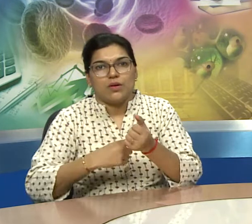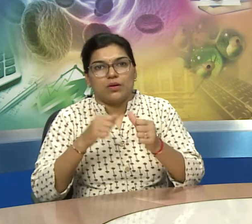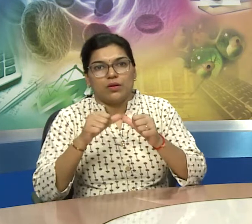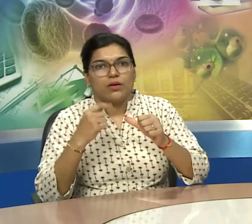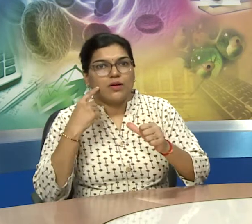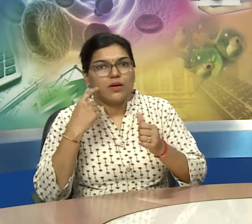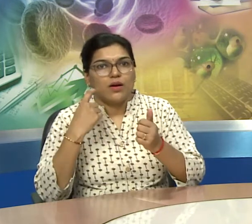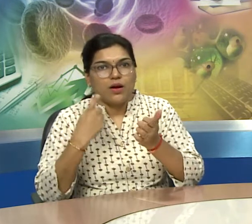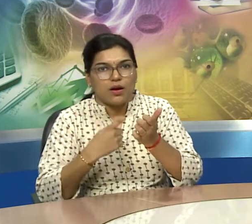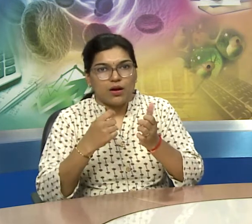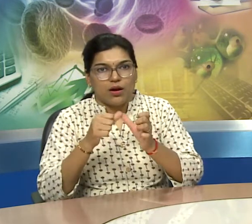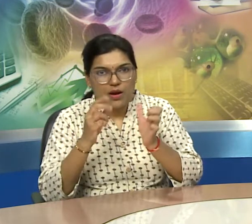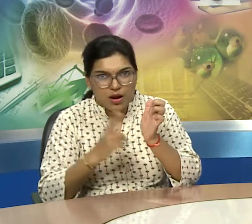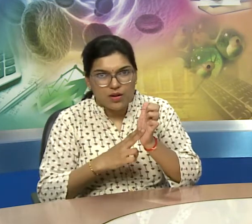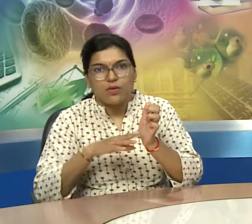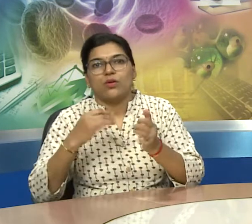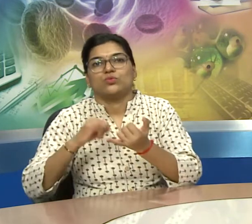agrarian society.